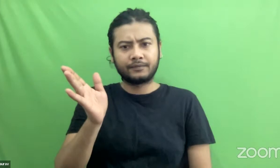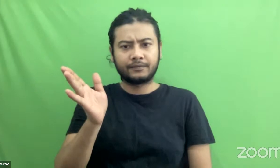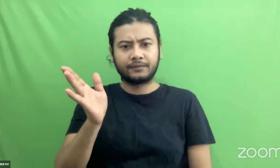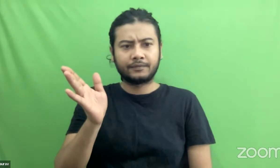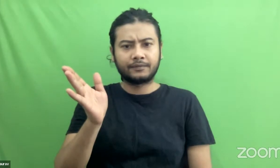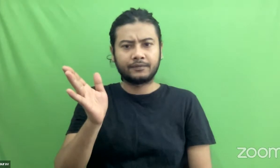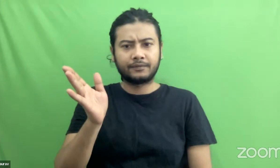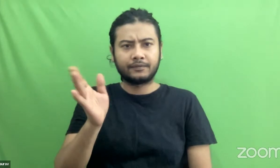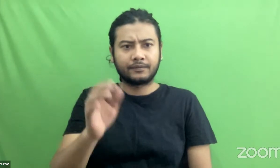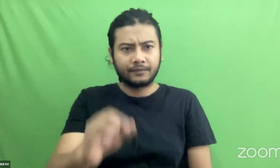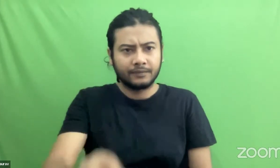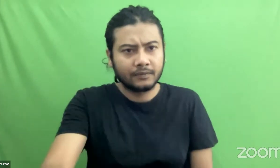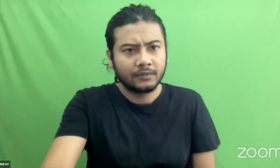he's trying to explain it to them.